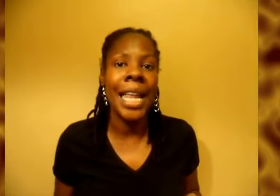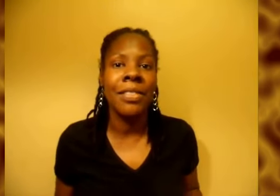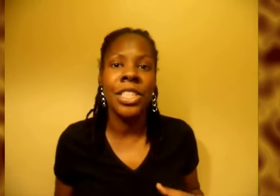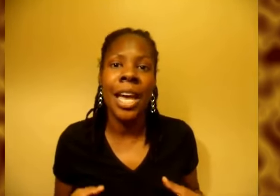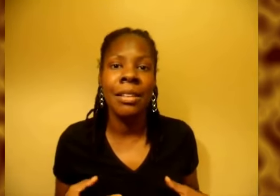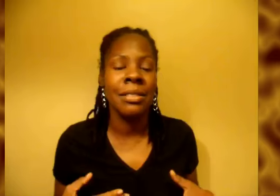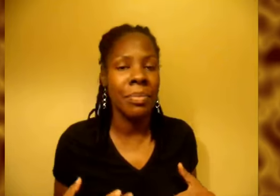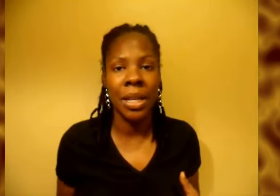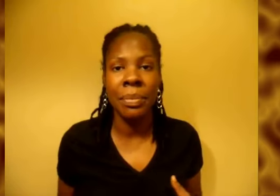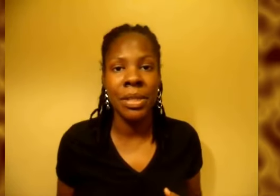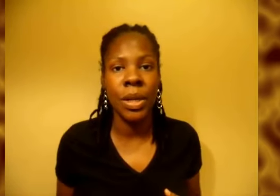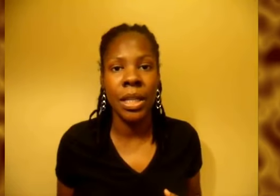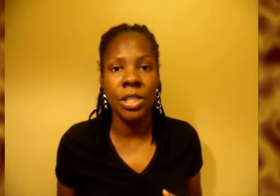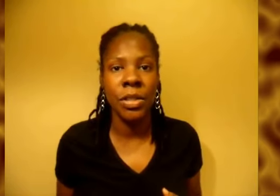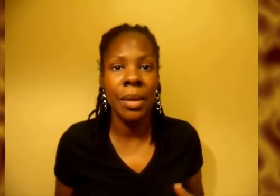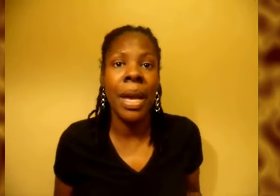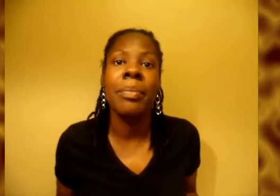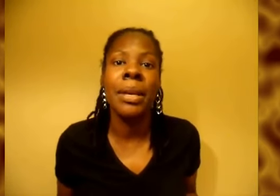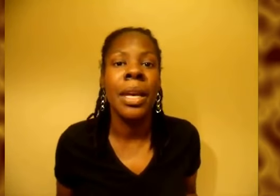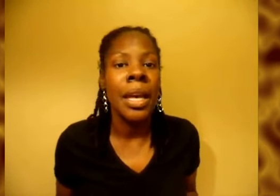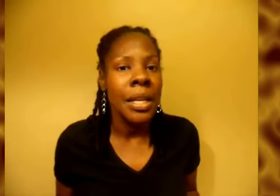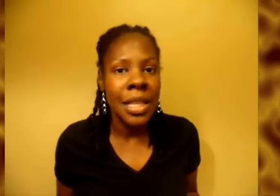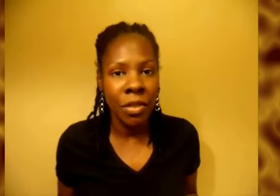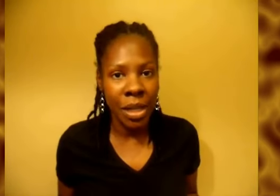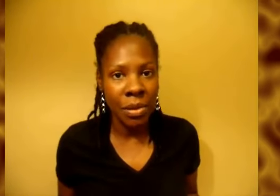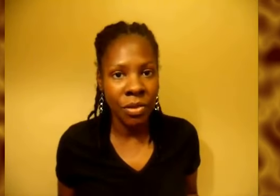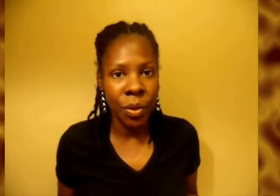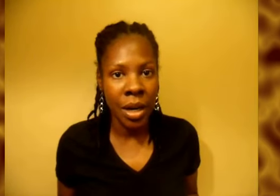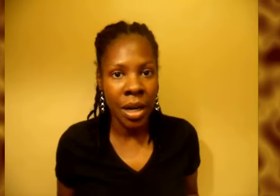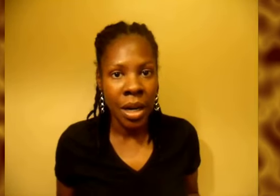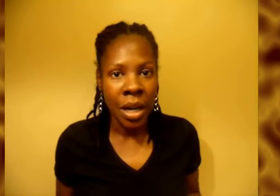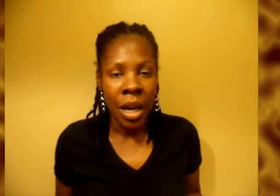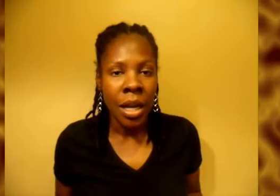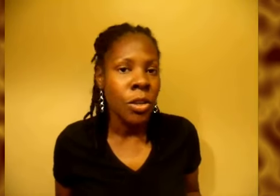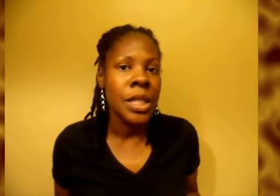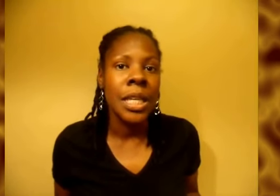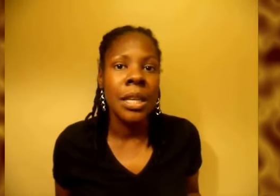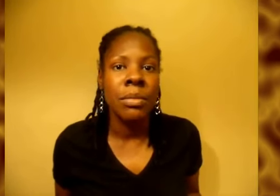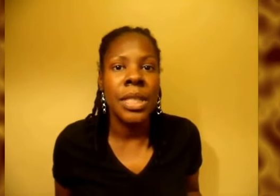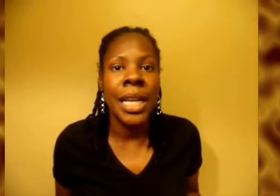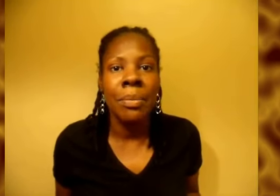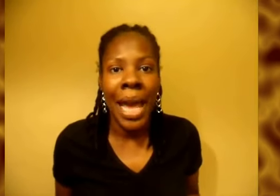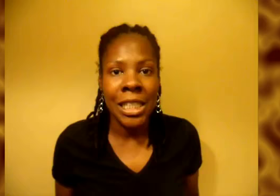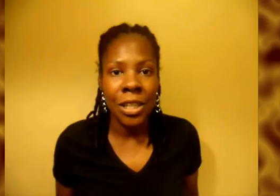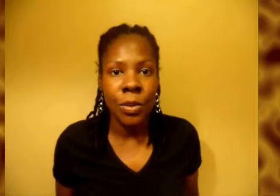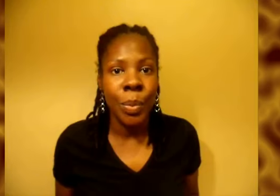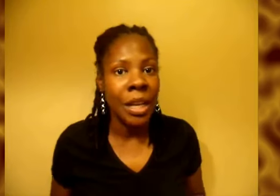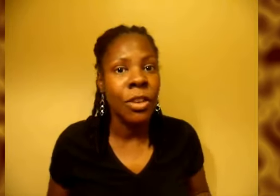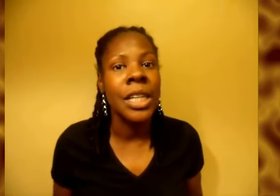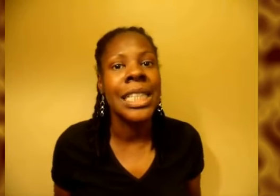if the child is not picking up as quickly as you say. It might be several months before you see them sign it back to you. But if you're